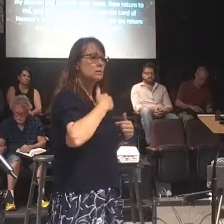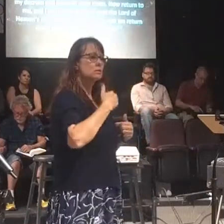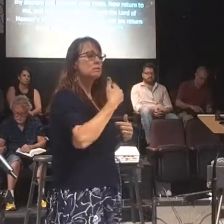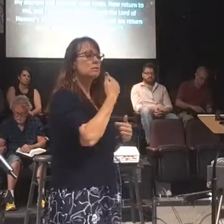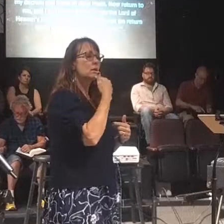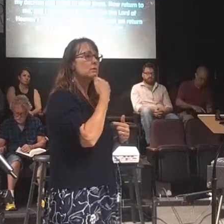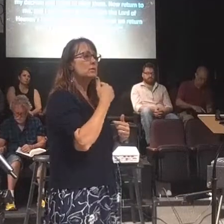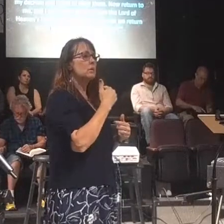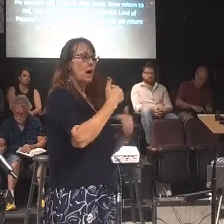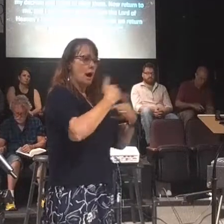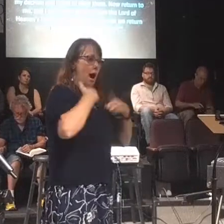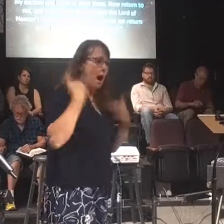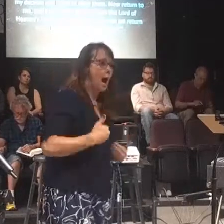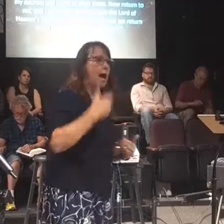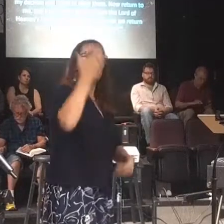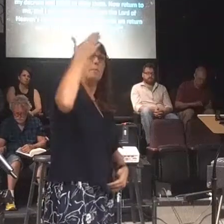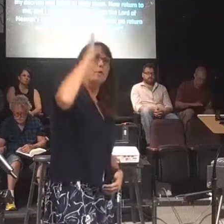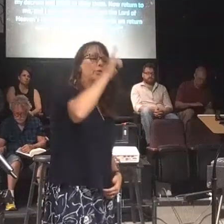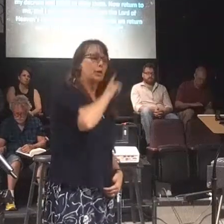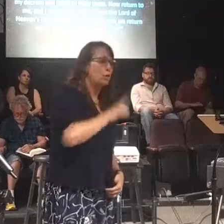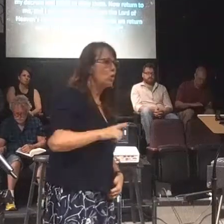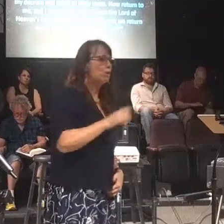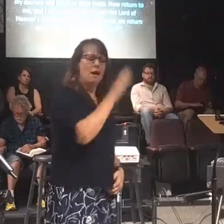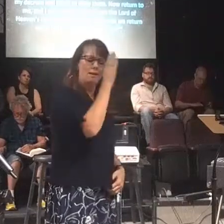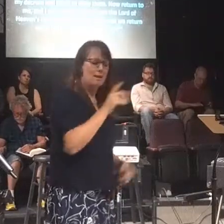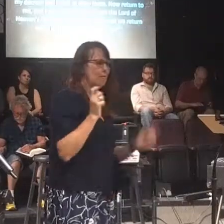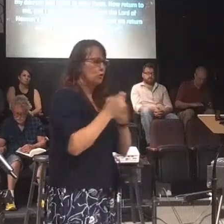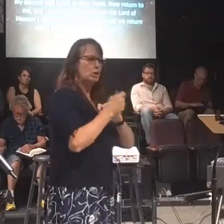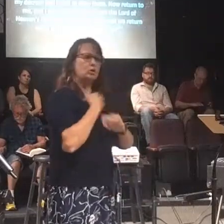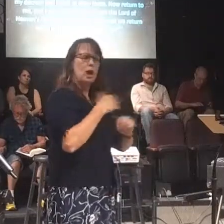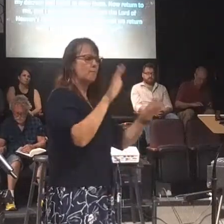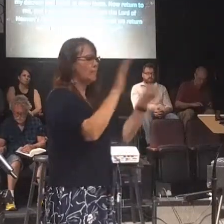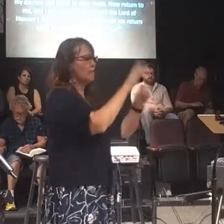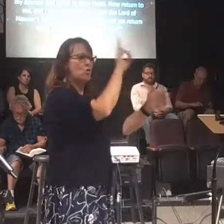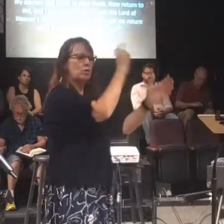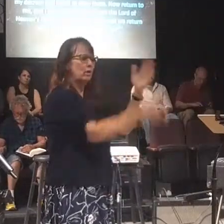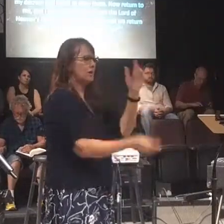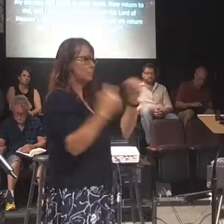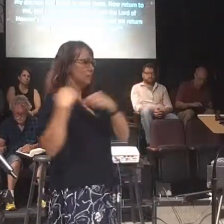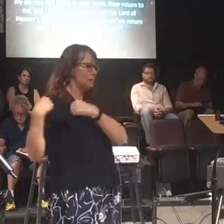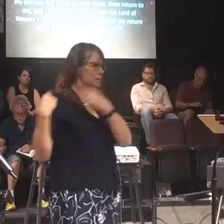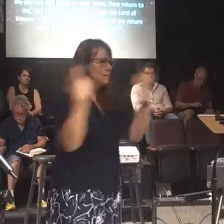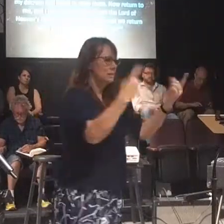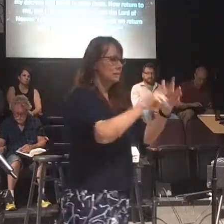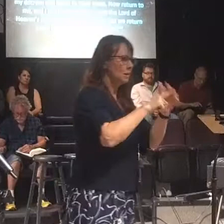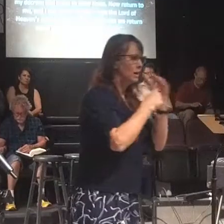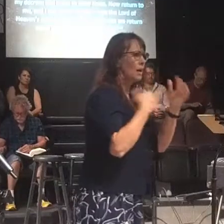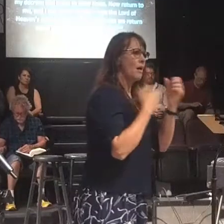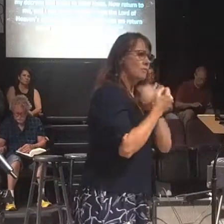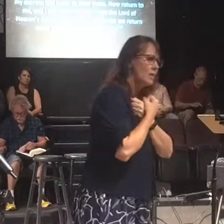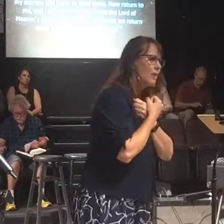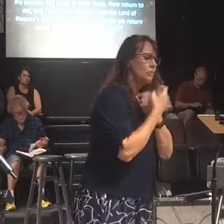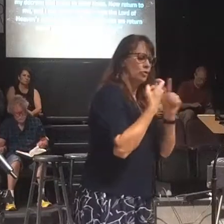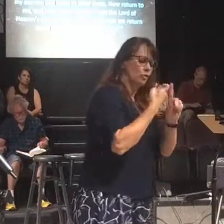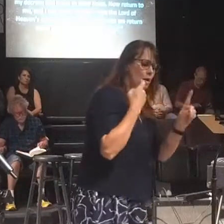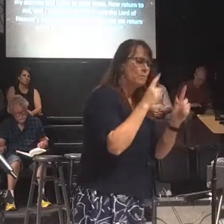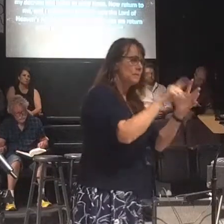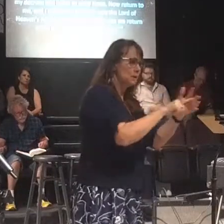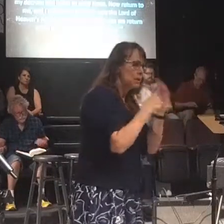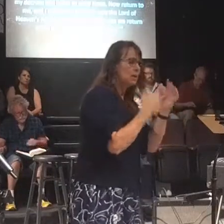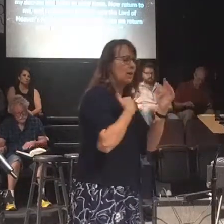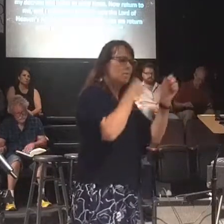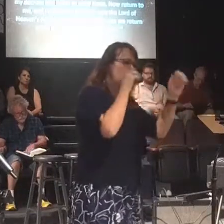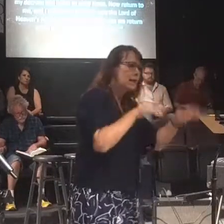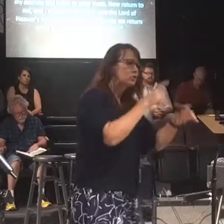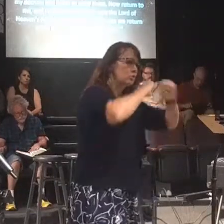is, look, I've been all in since the beginning. I've loved you since the beginning. I've protected you. I've blessed you since the